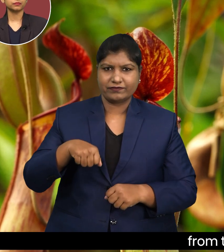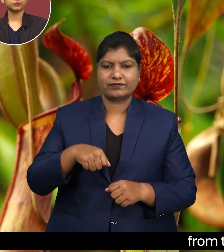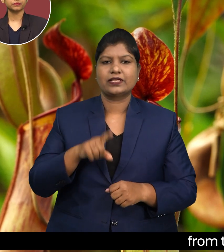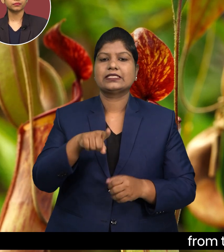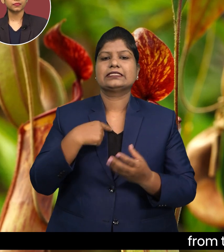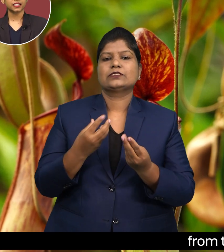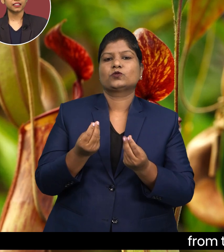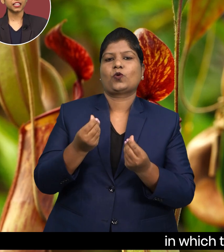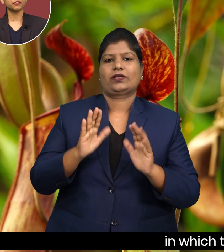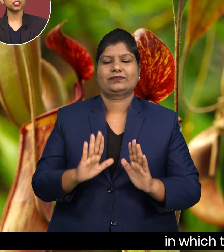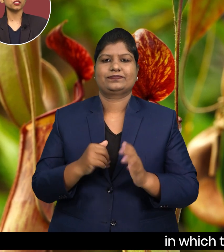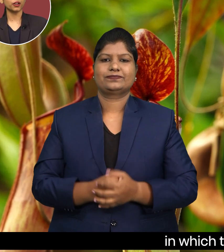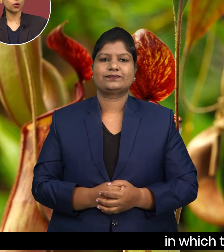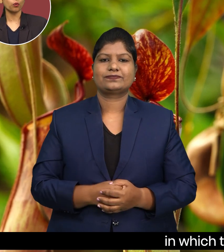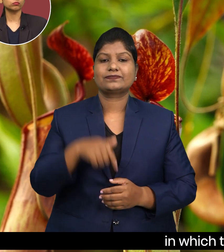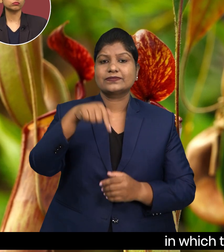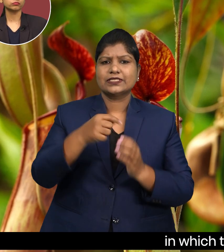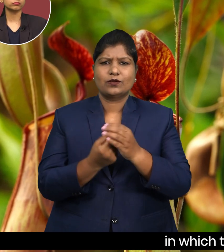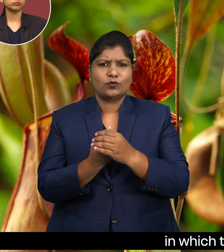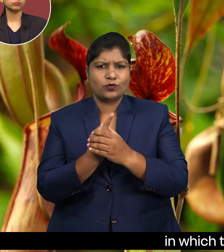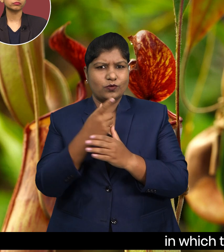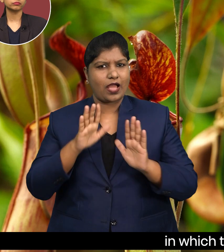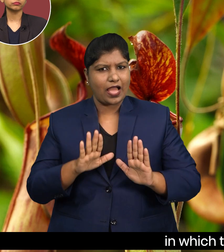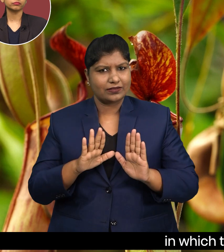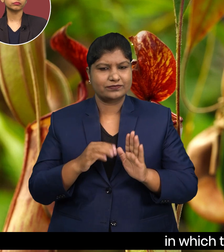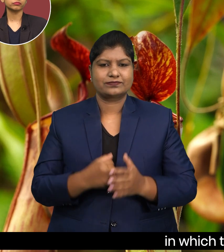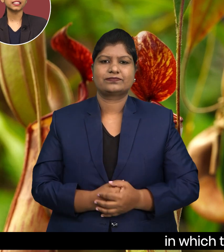soil in which they grow?